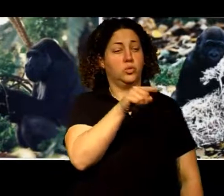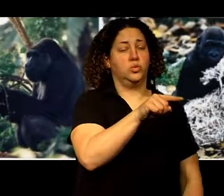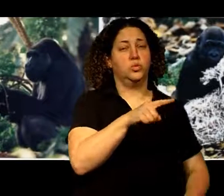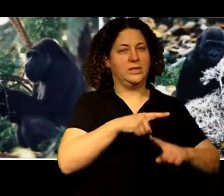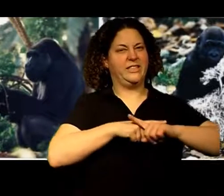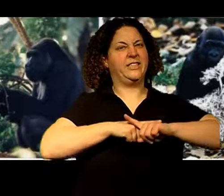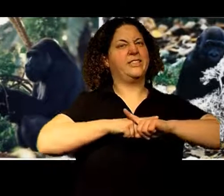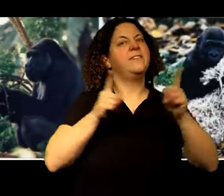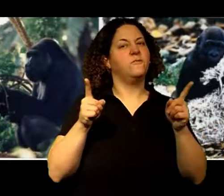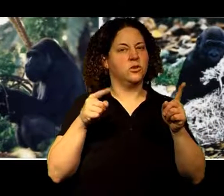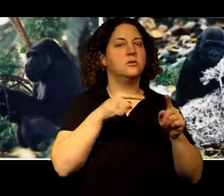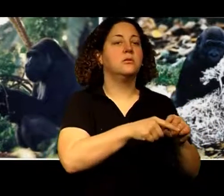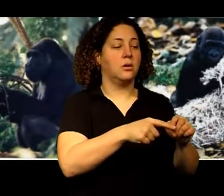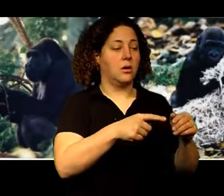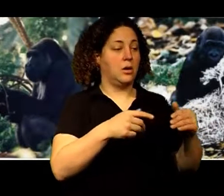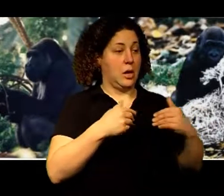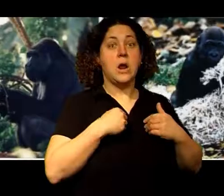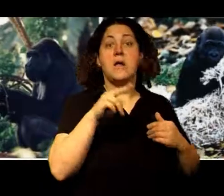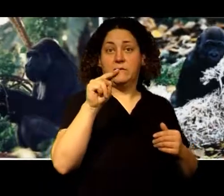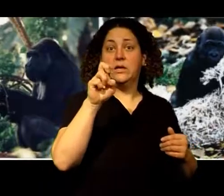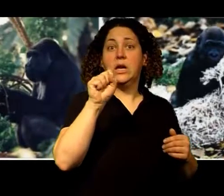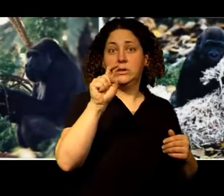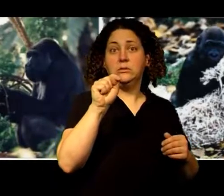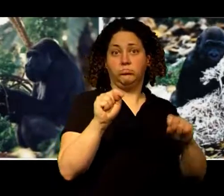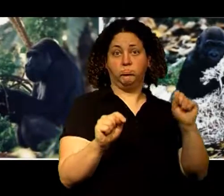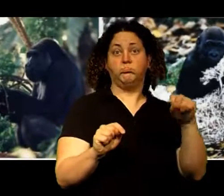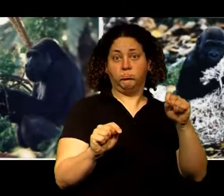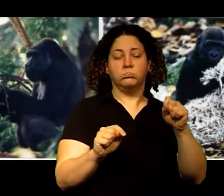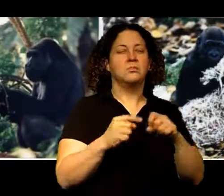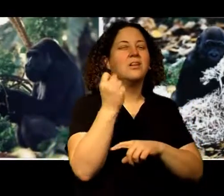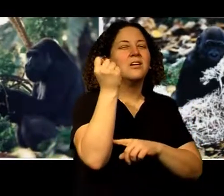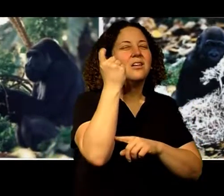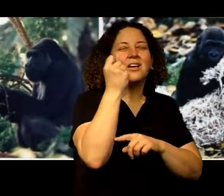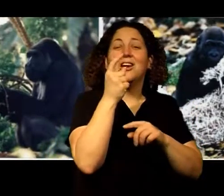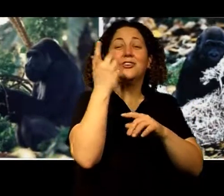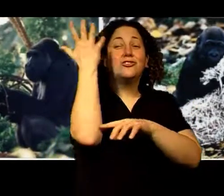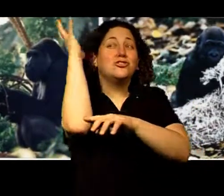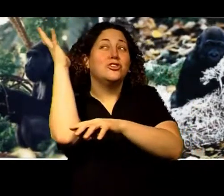At the zoo, it's different. The gorillas sleep in dens.